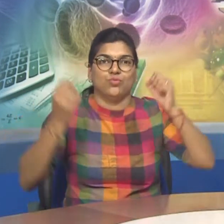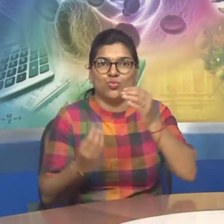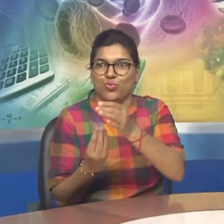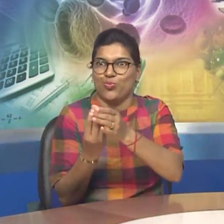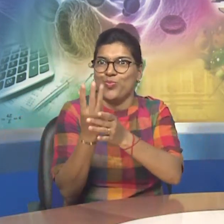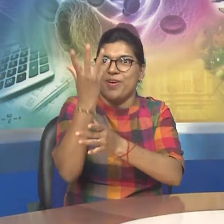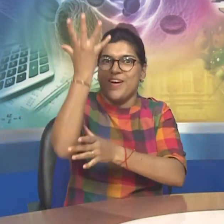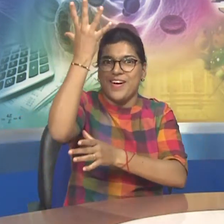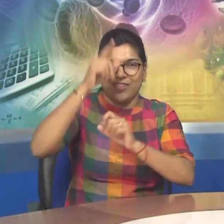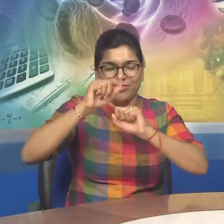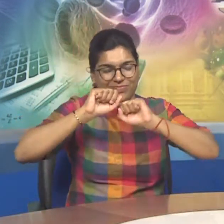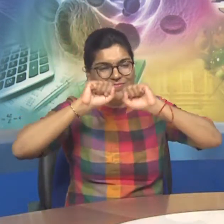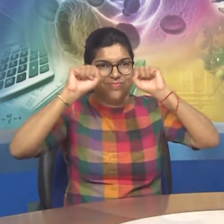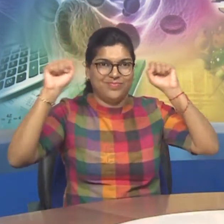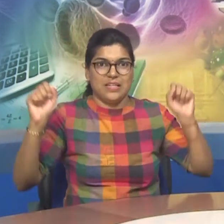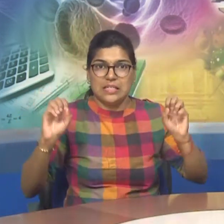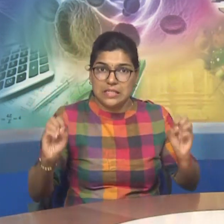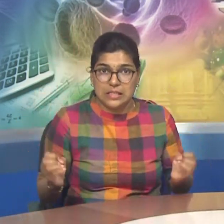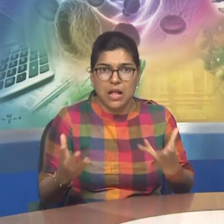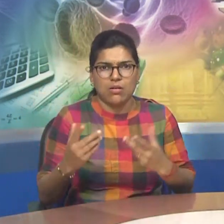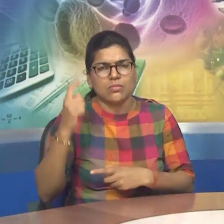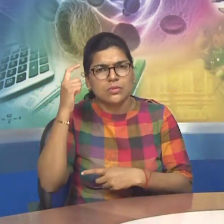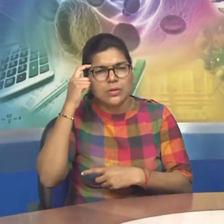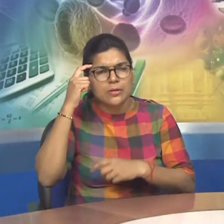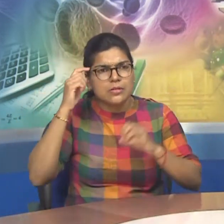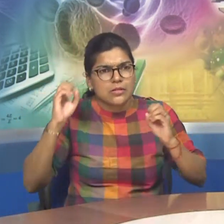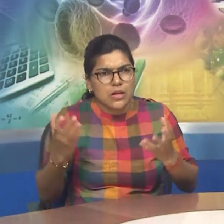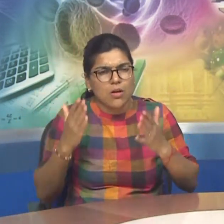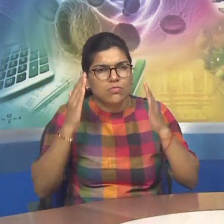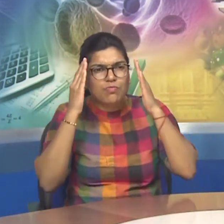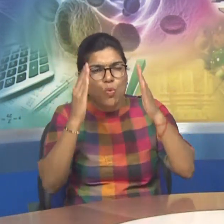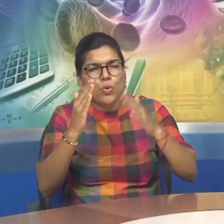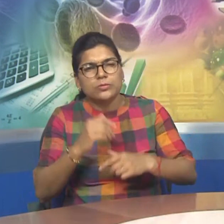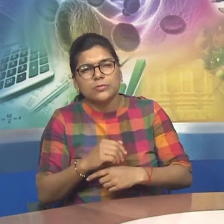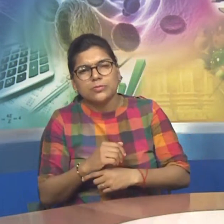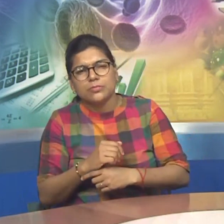Don't allow your mind to start focusing on negative thoughts in the morning.